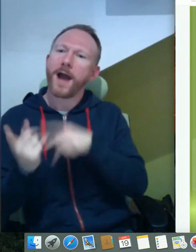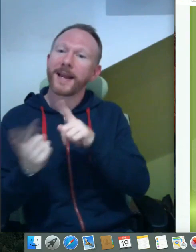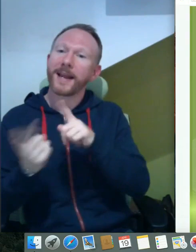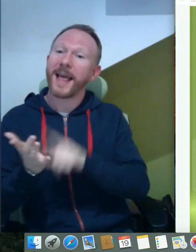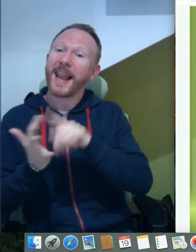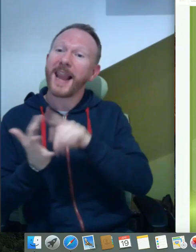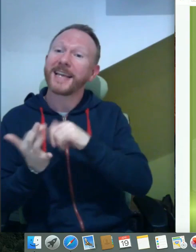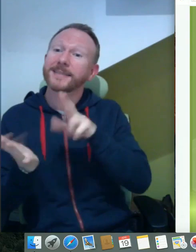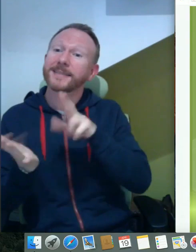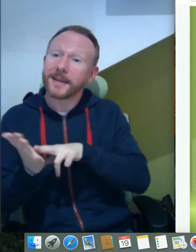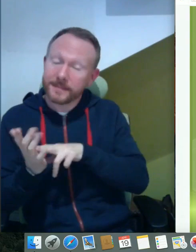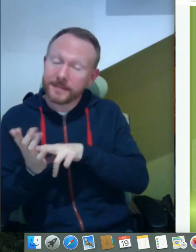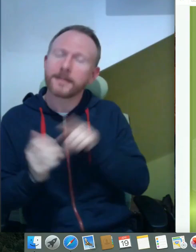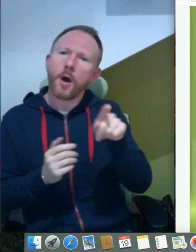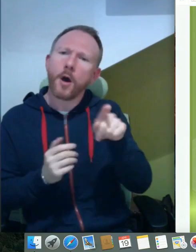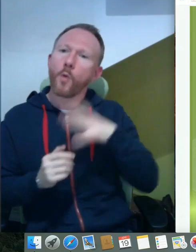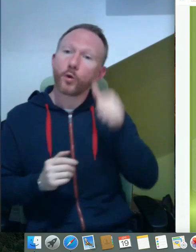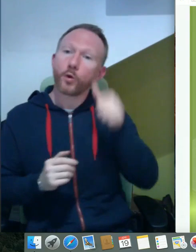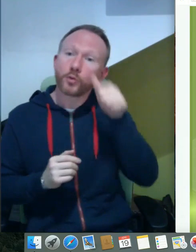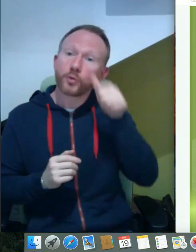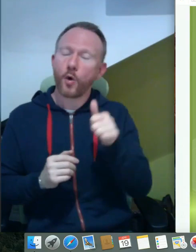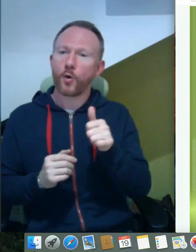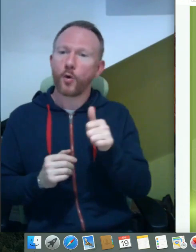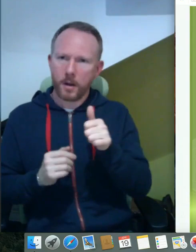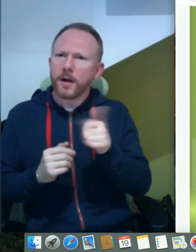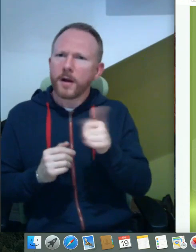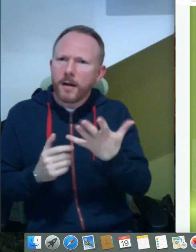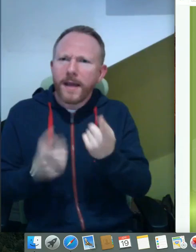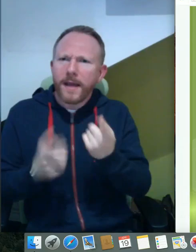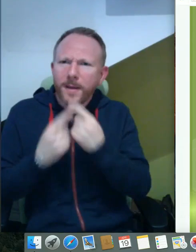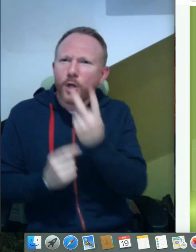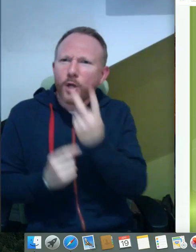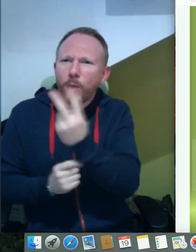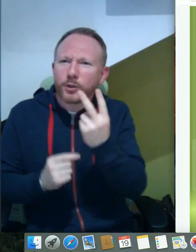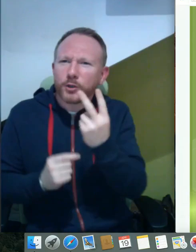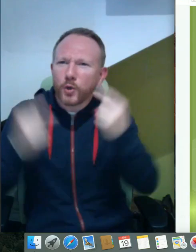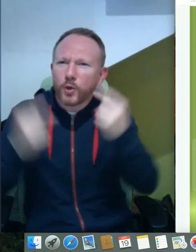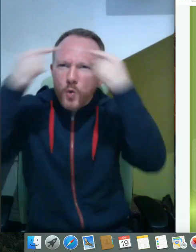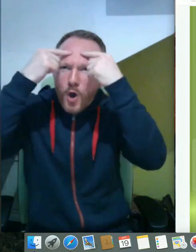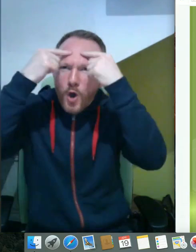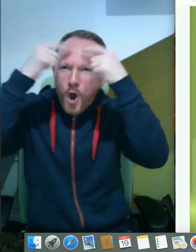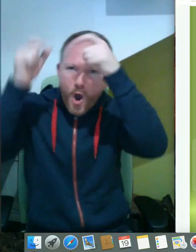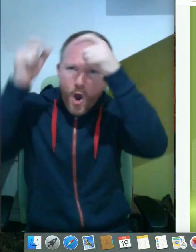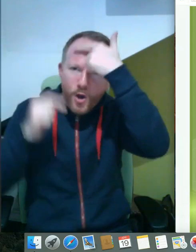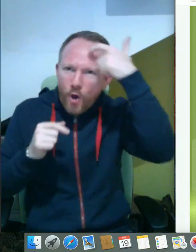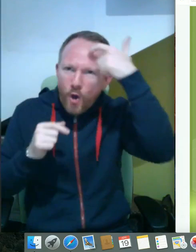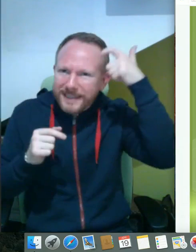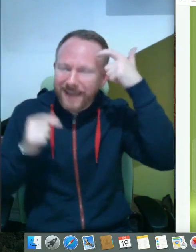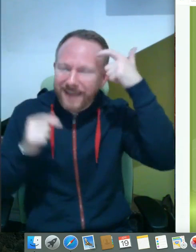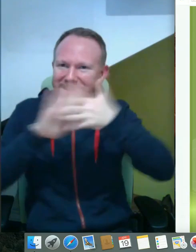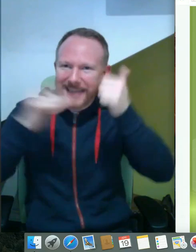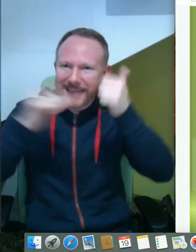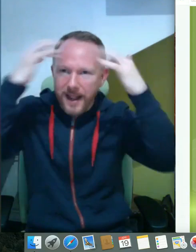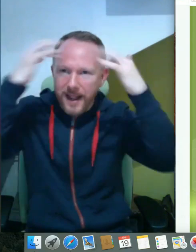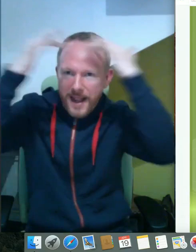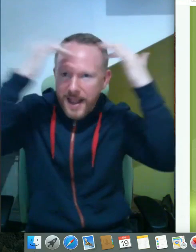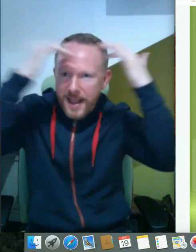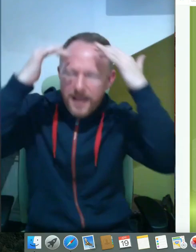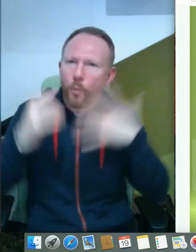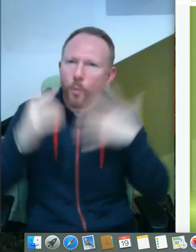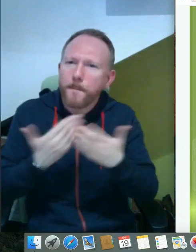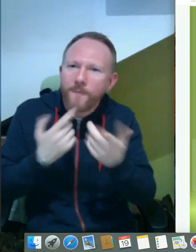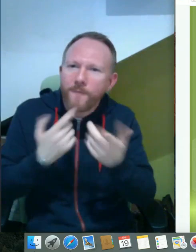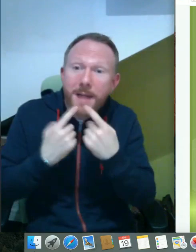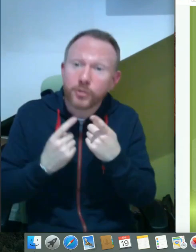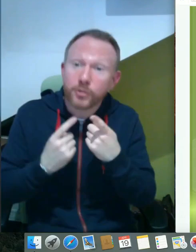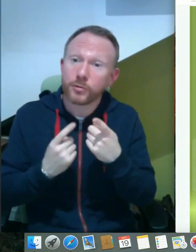the references about the 22 cognitive skills that interpreters are kind of consuming as they're interpreting, and that she'd like to follow up on this.